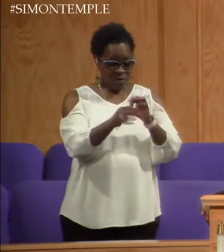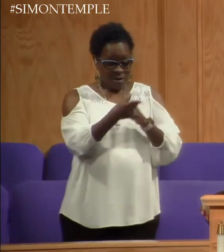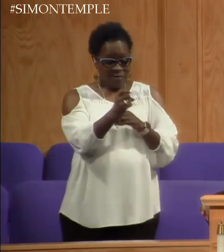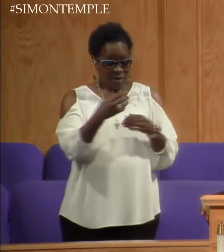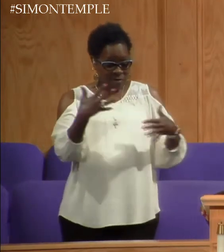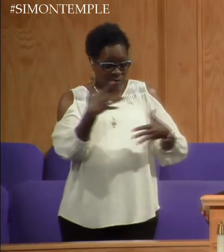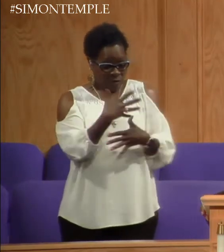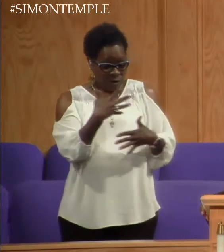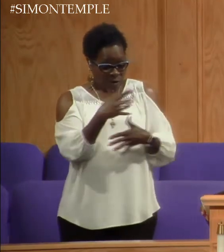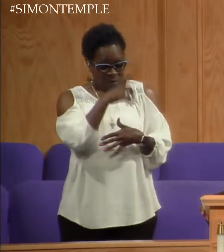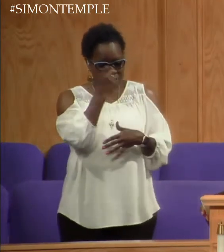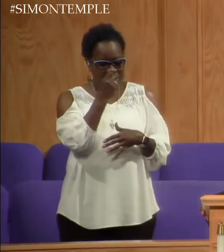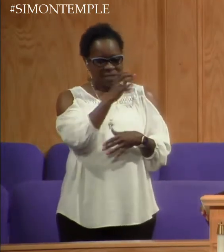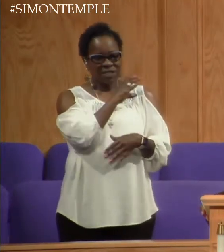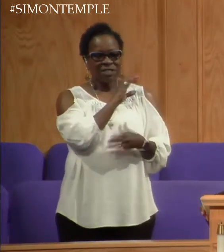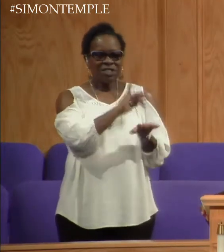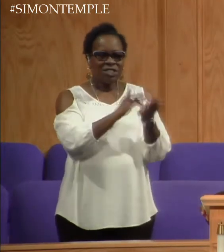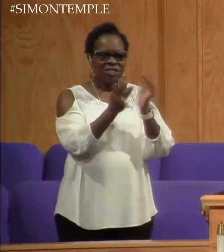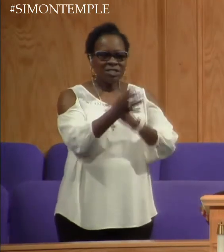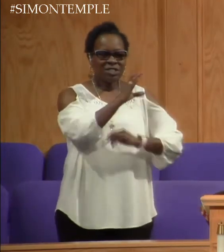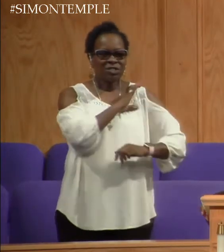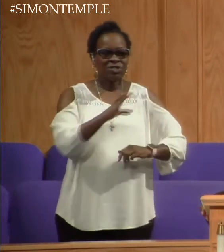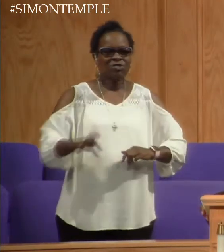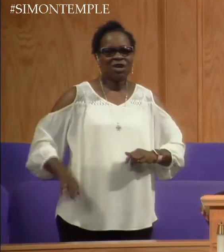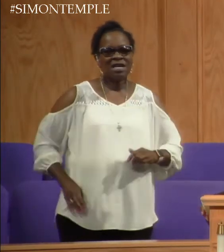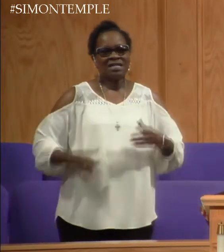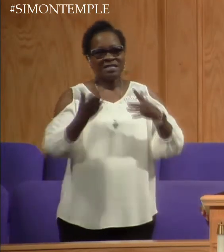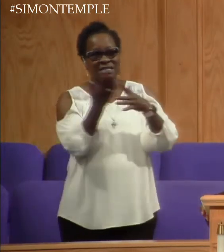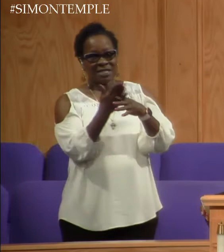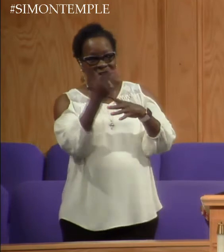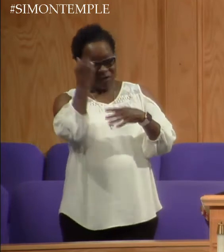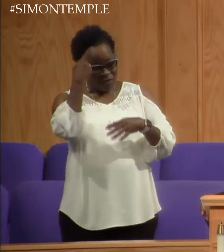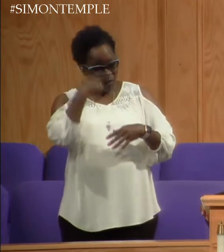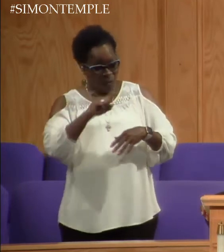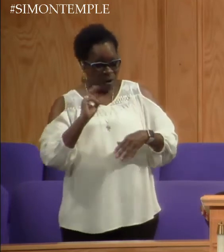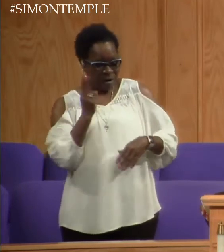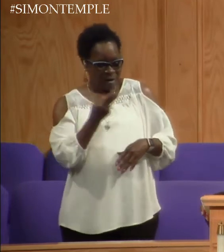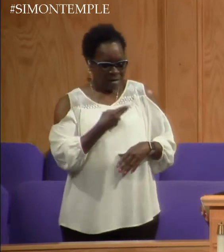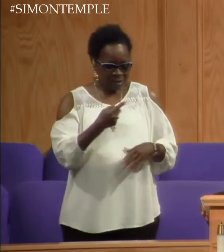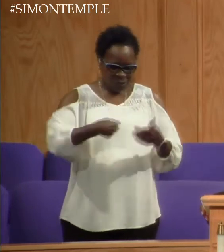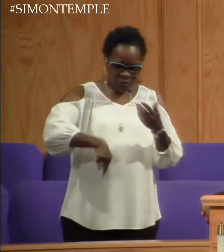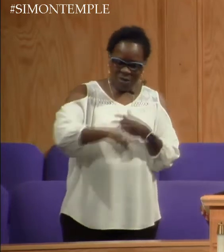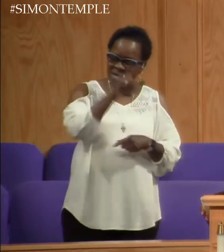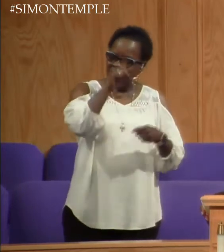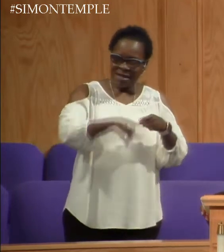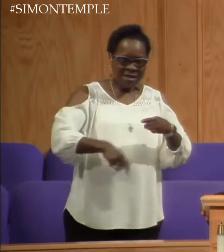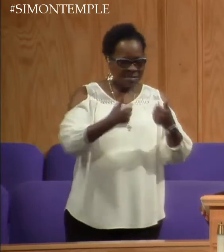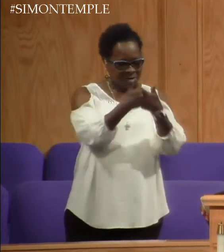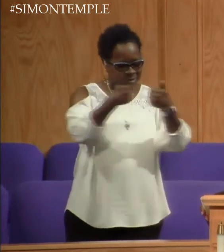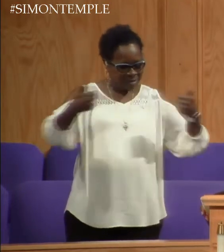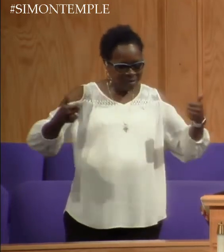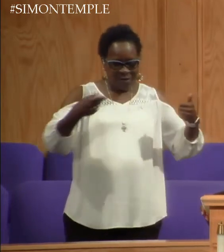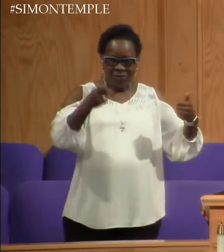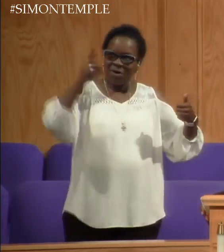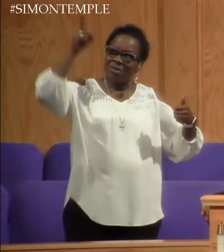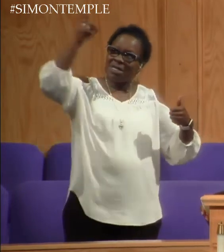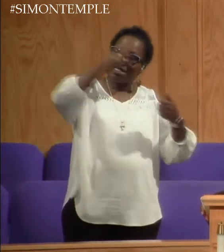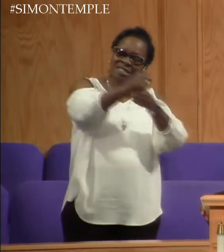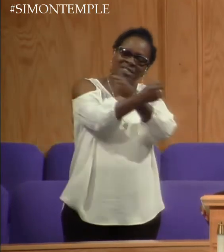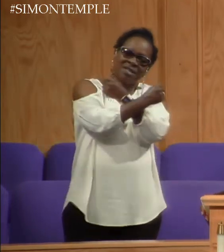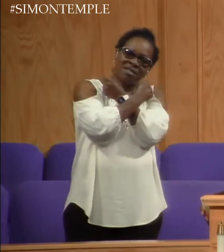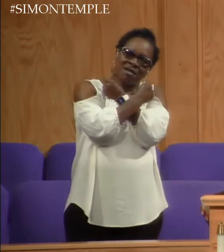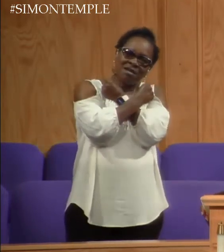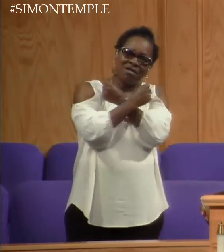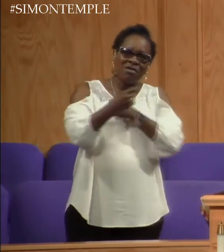Christ intercedes for us, and we can't be separated from his love. With God in control, we are free